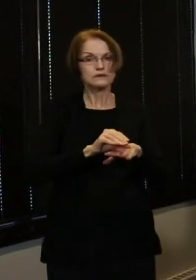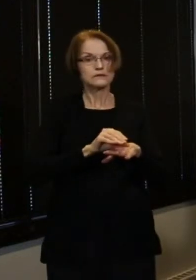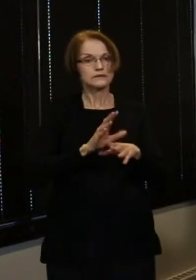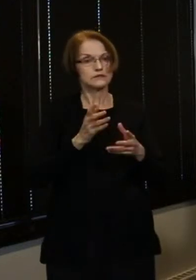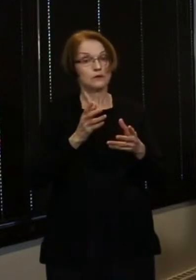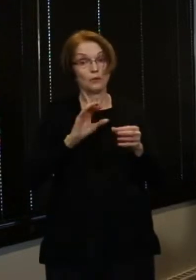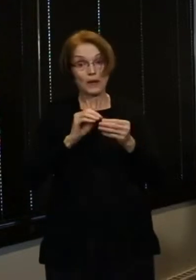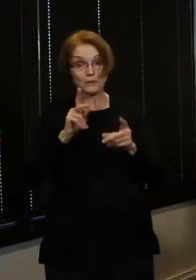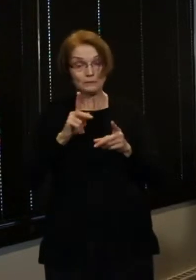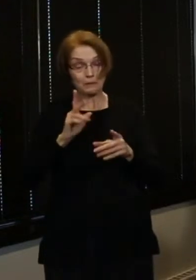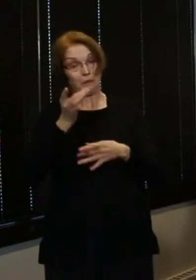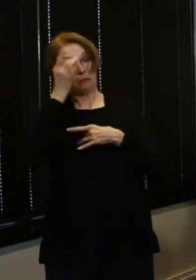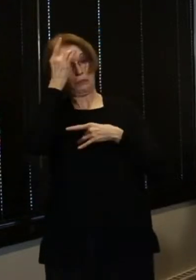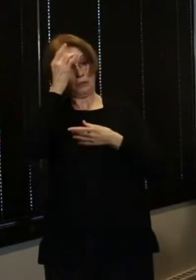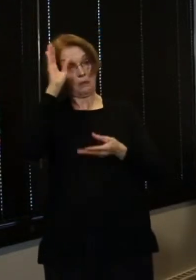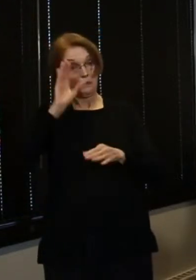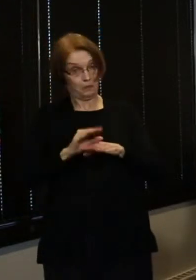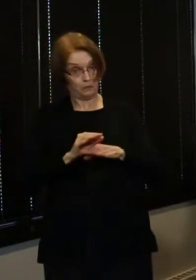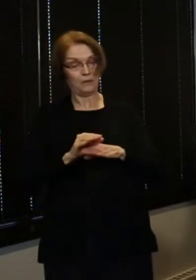will affect those death numbers.